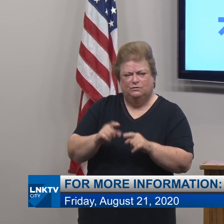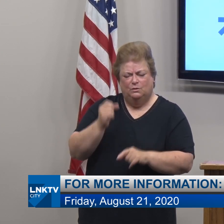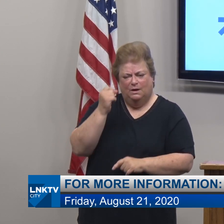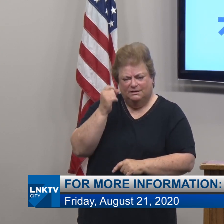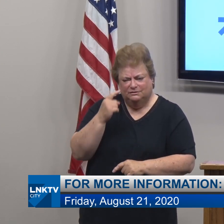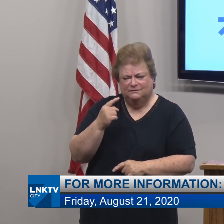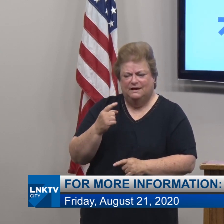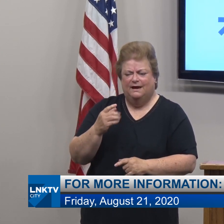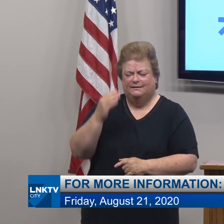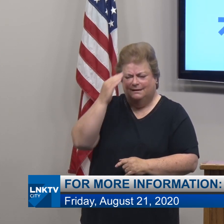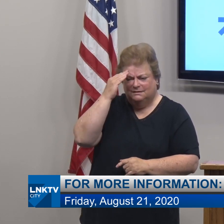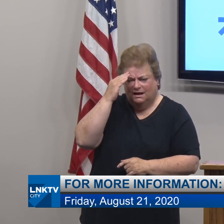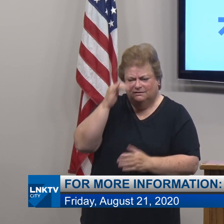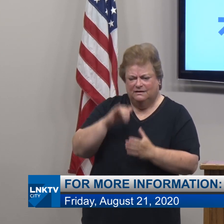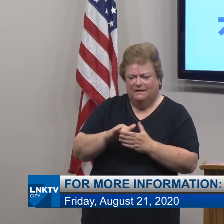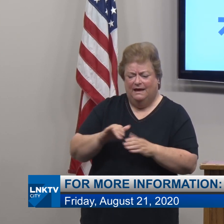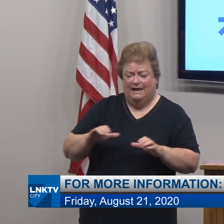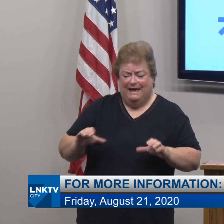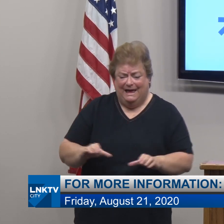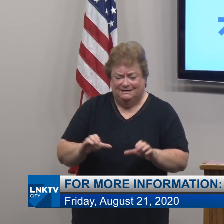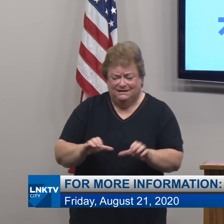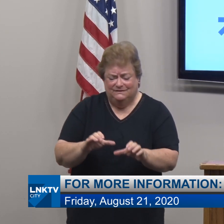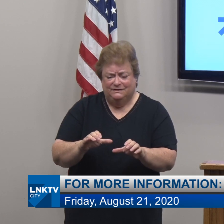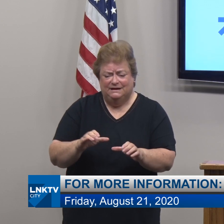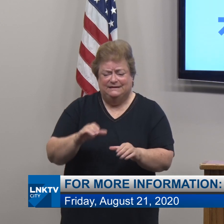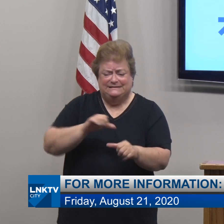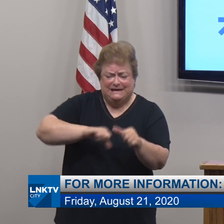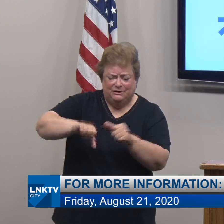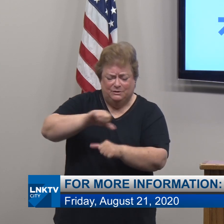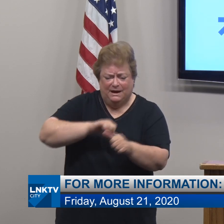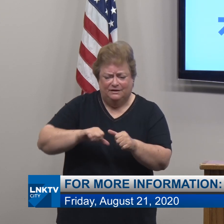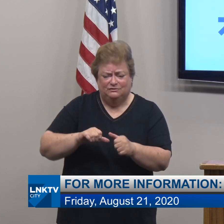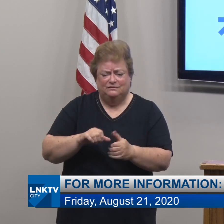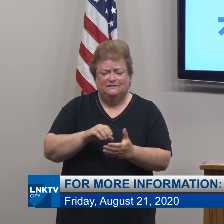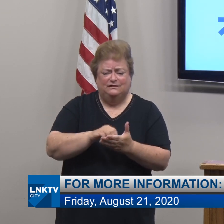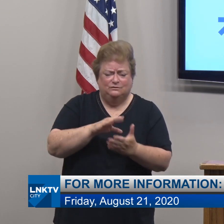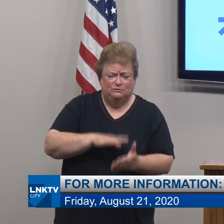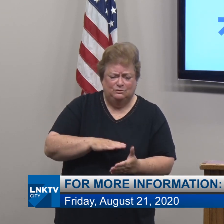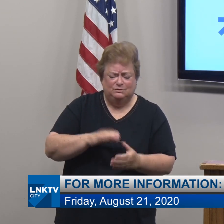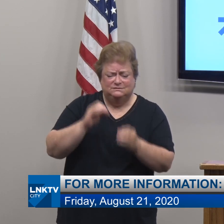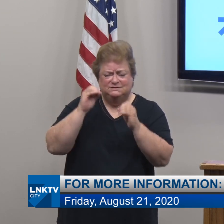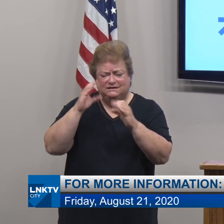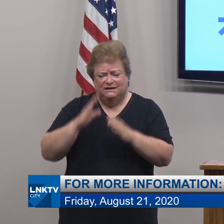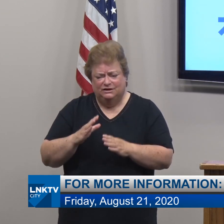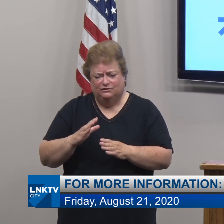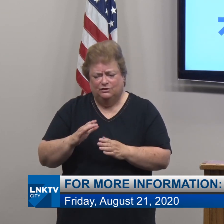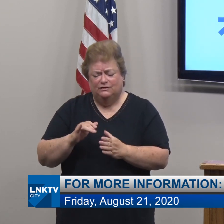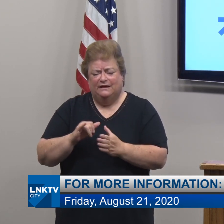the activities and interactions that the students and teachers and staff engage in